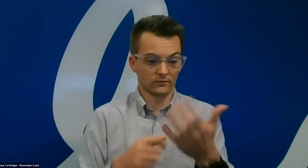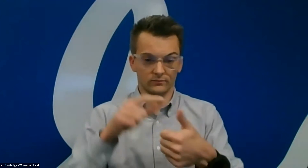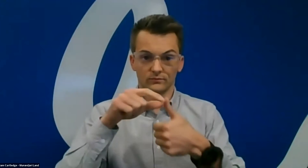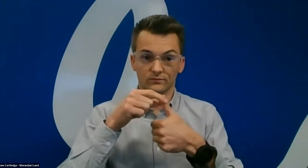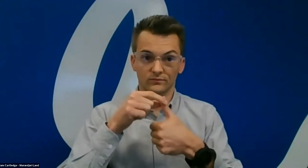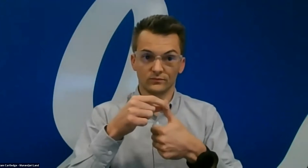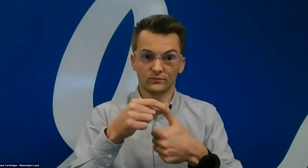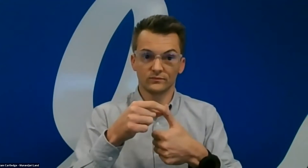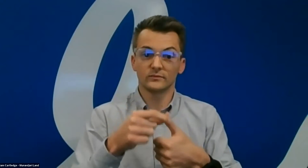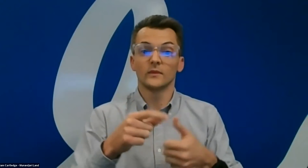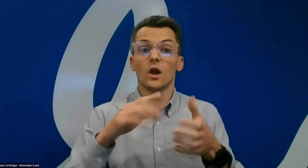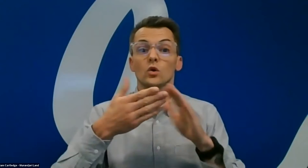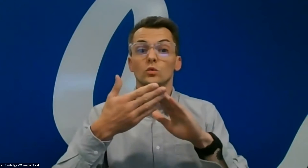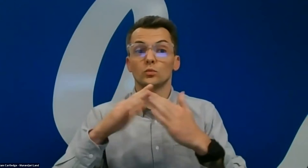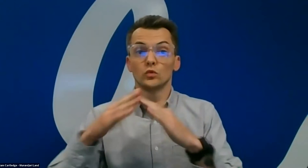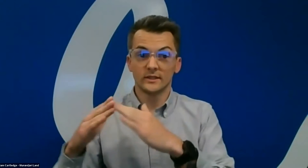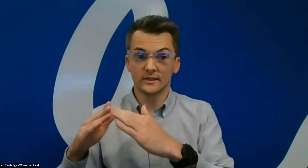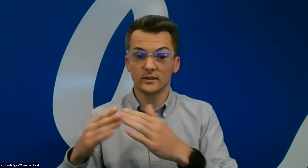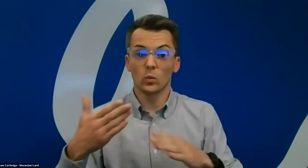take on those roles.